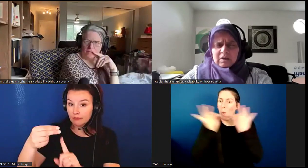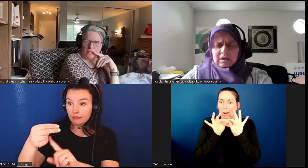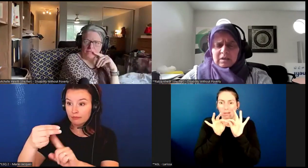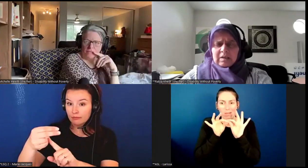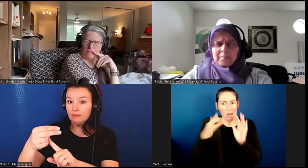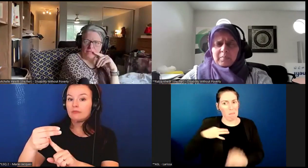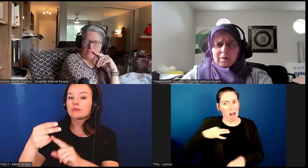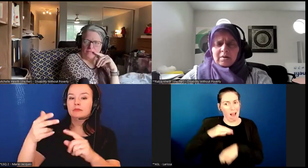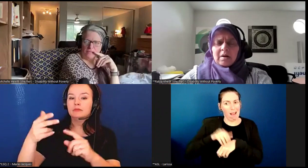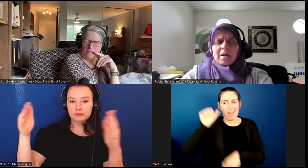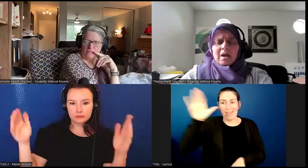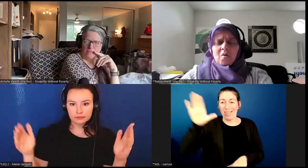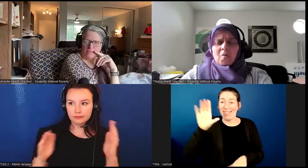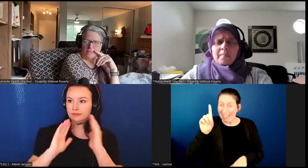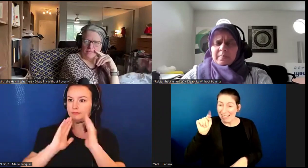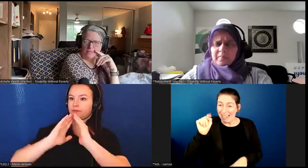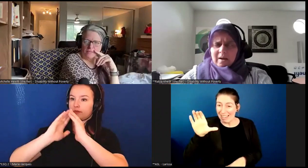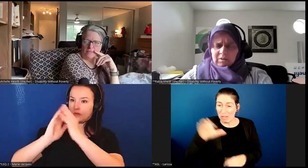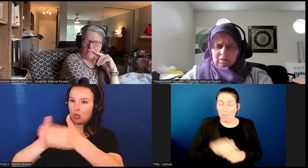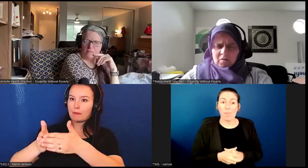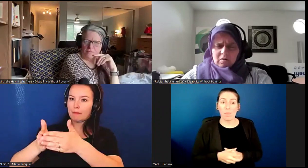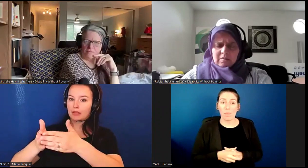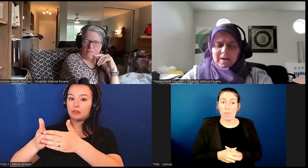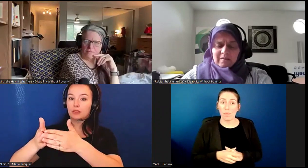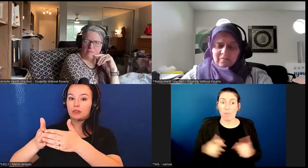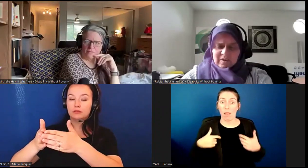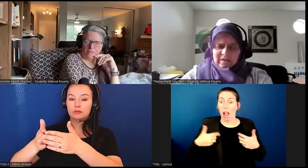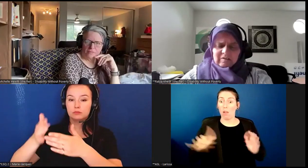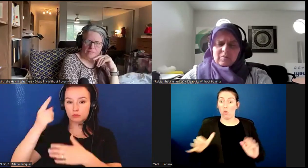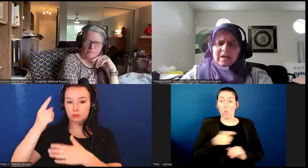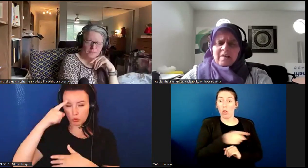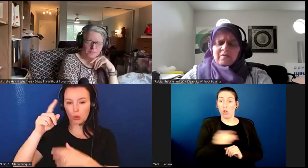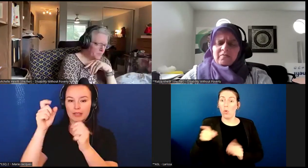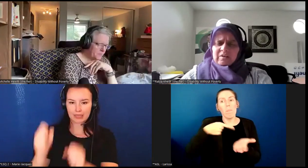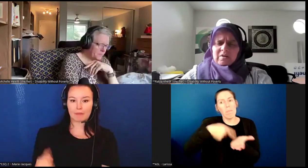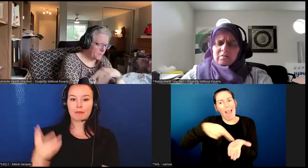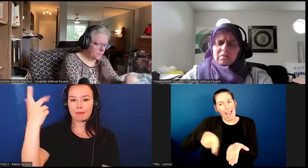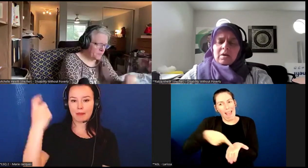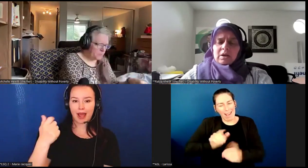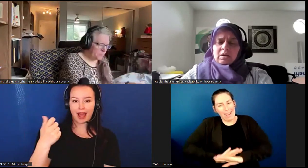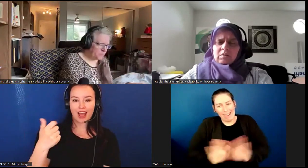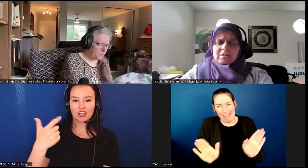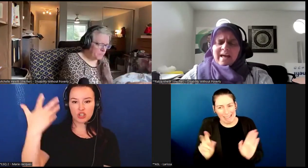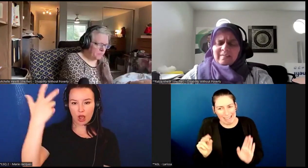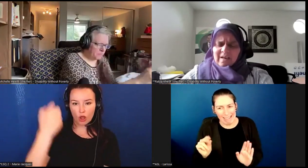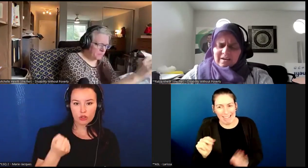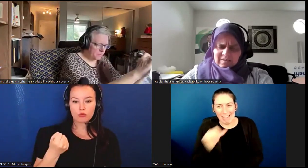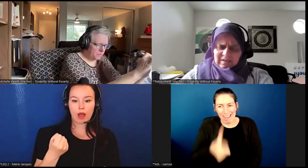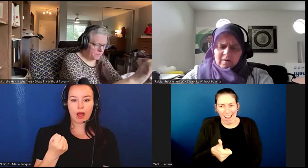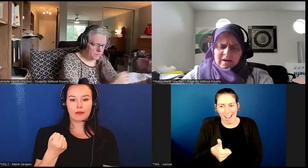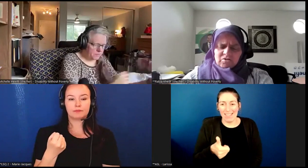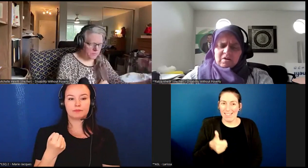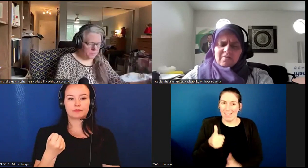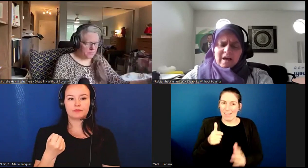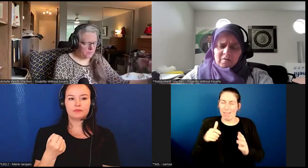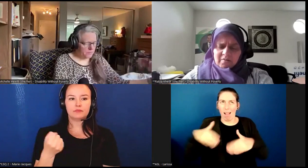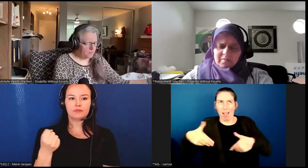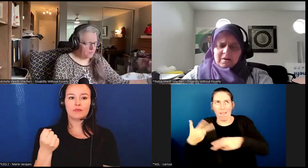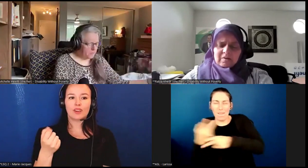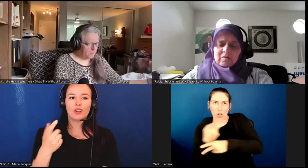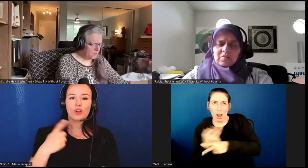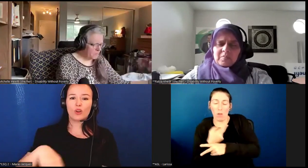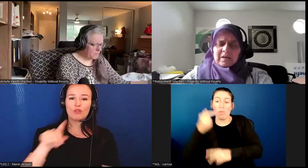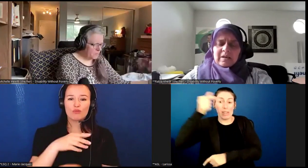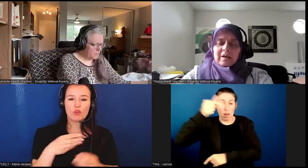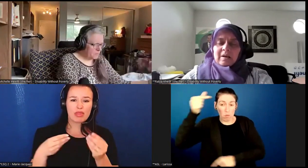really, really important. I don't want people out there going and paying fees. We haven't figured out, that side of the equation of how